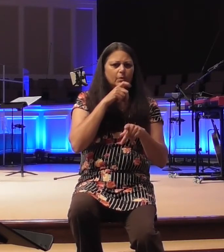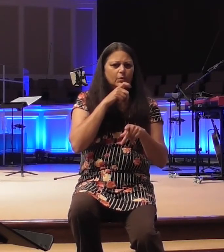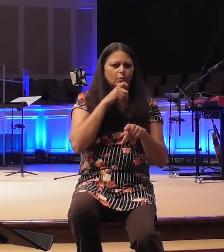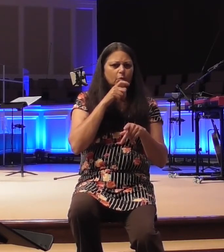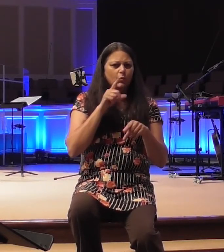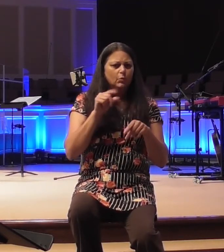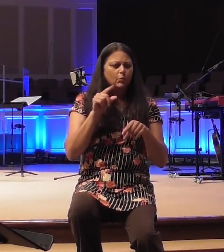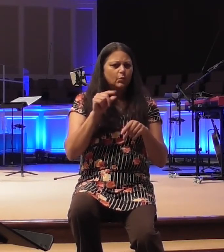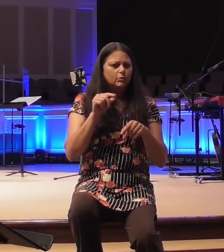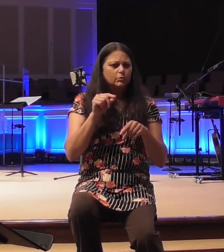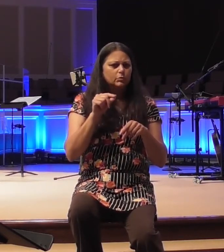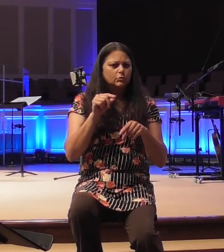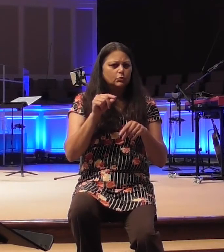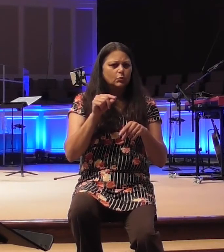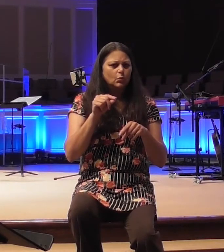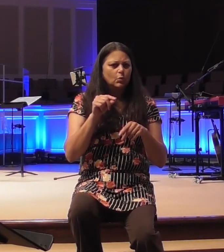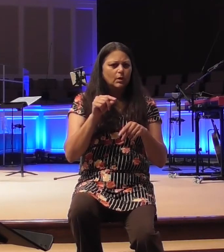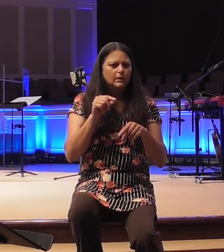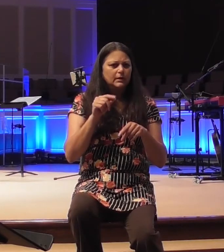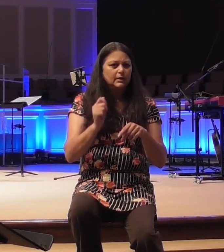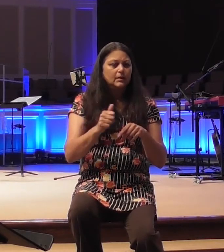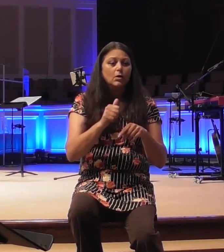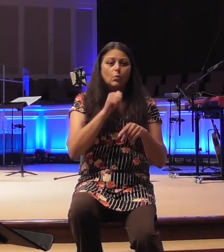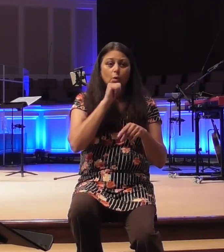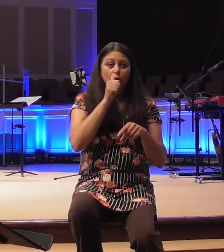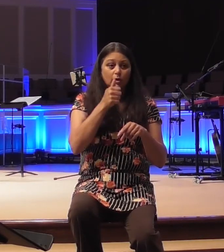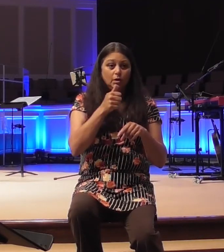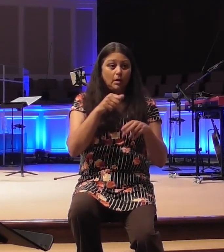Decades after this building was destroyed, they didn't remember what it looked like.